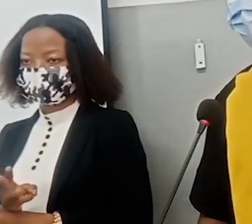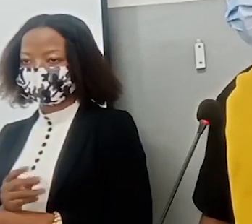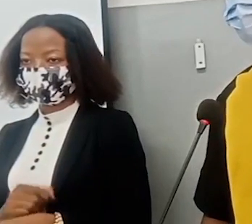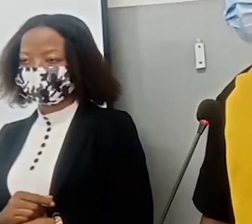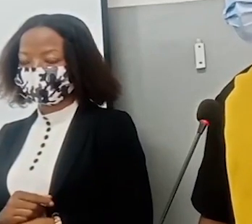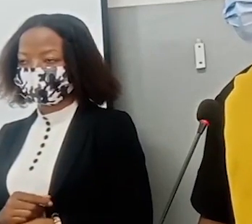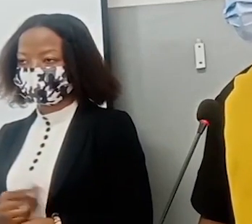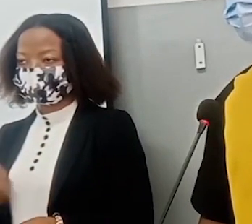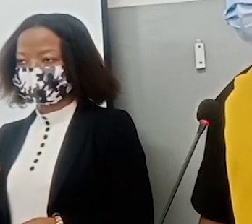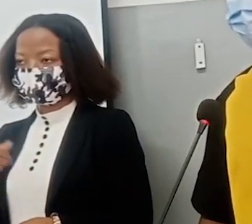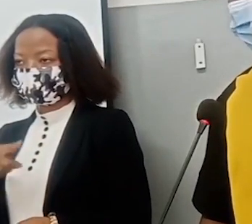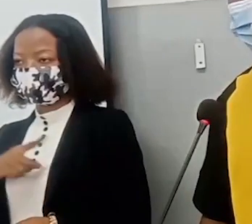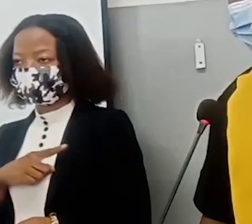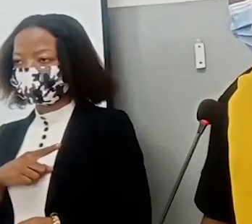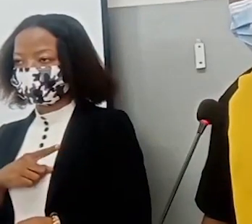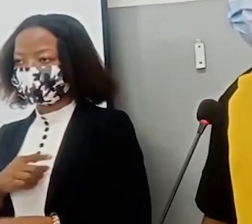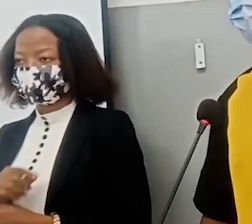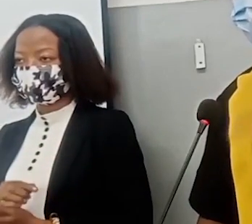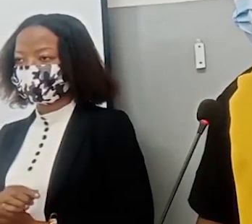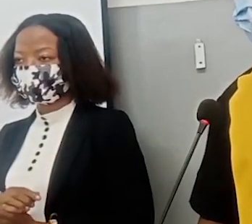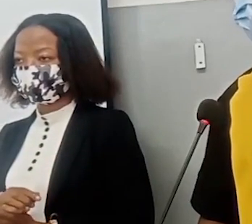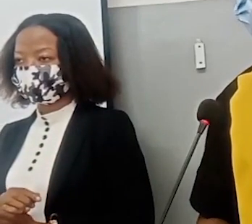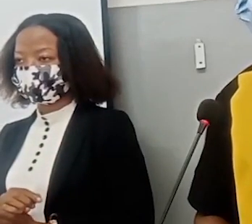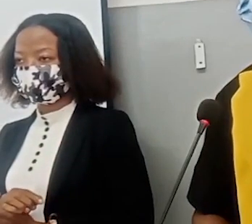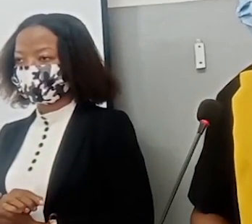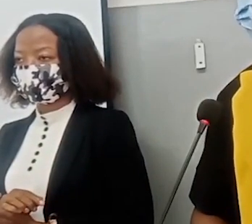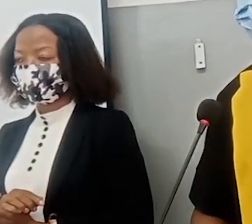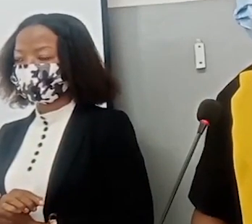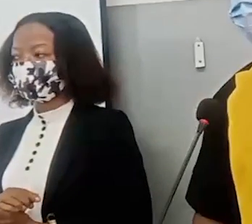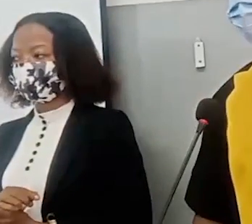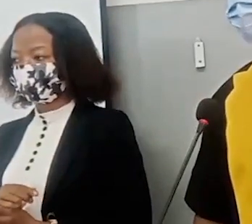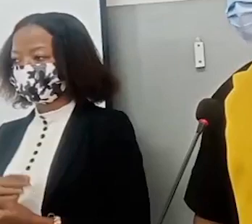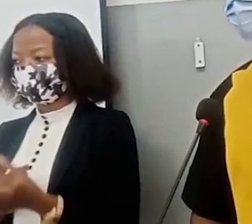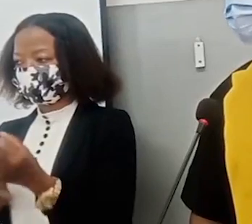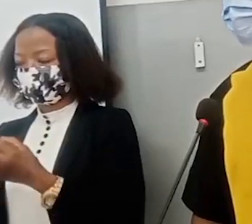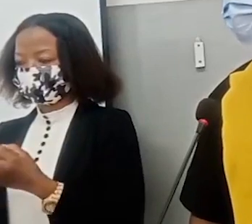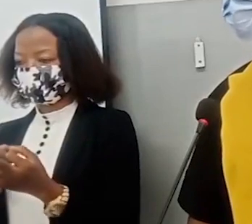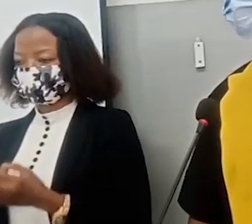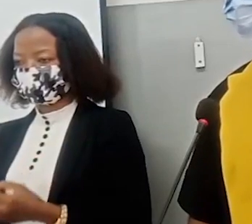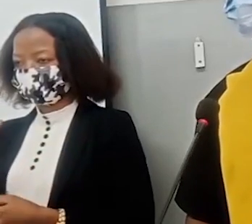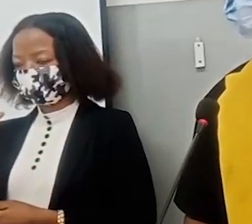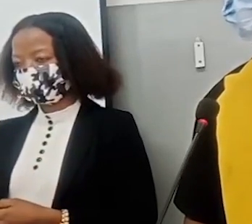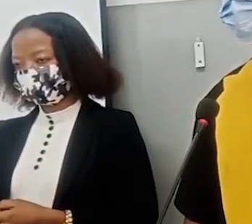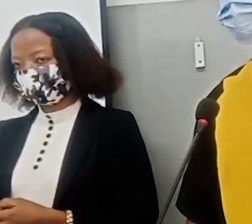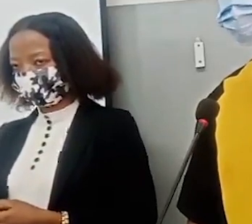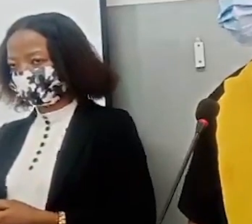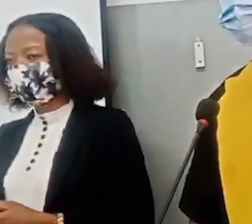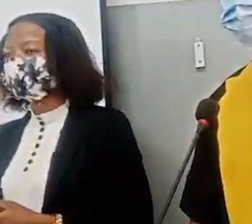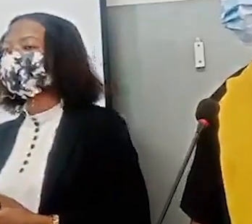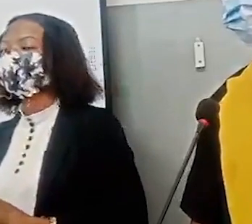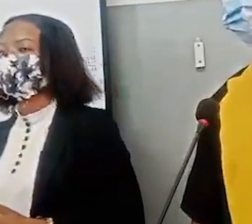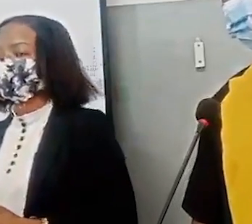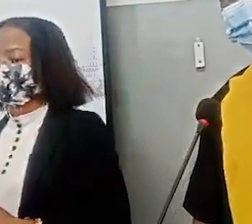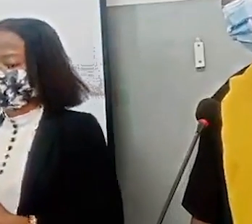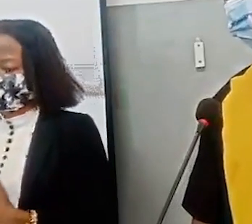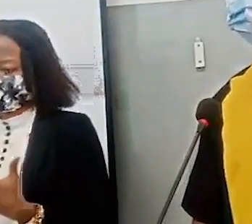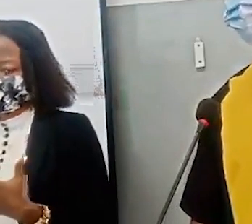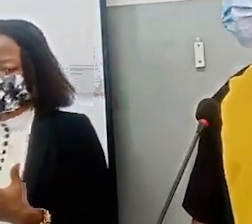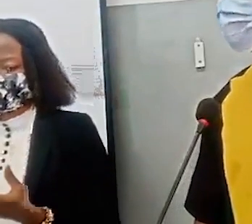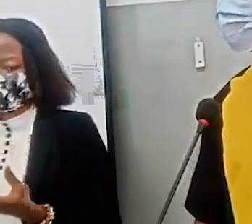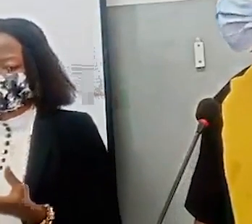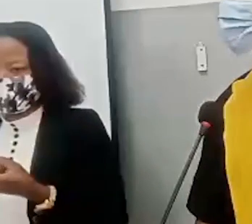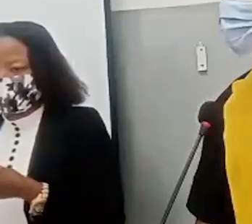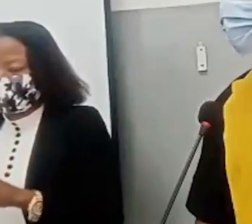So we just wish to just take a few highlights, just as a refresher, based on what has